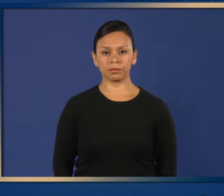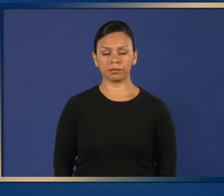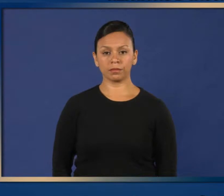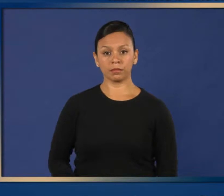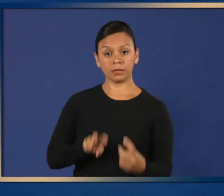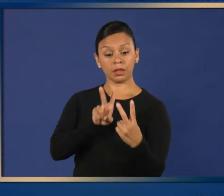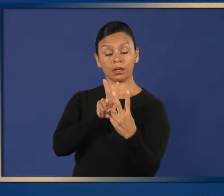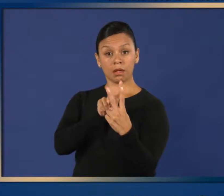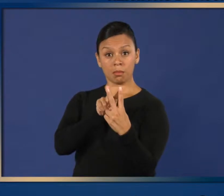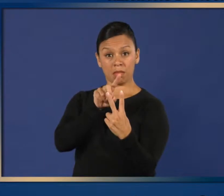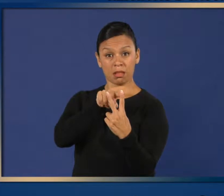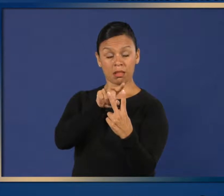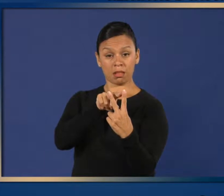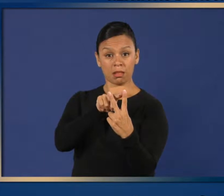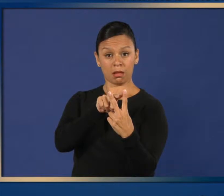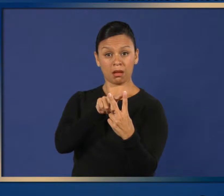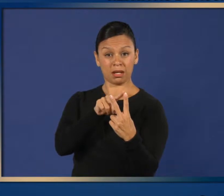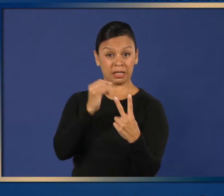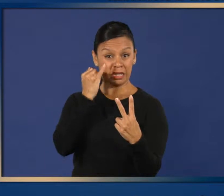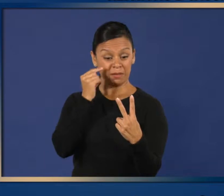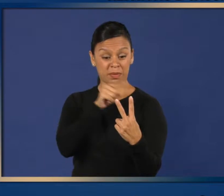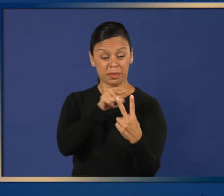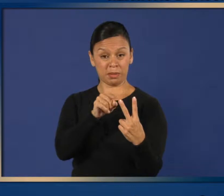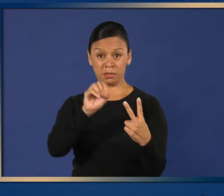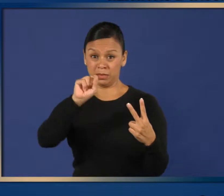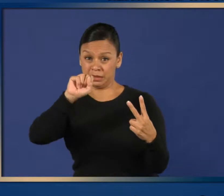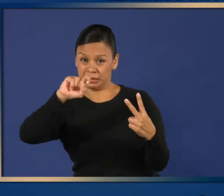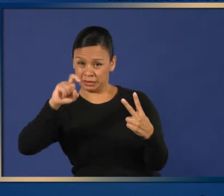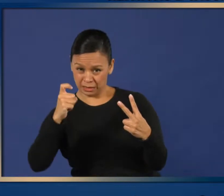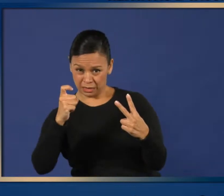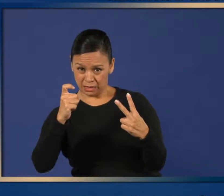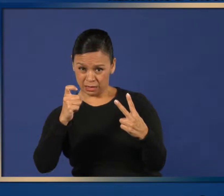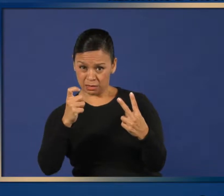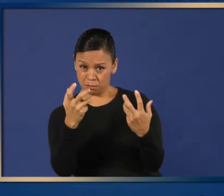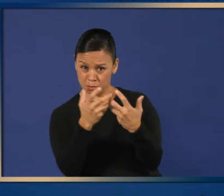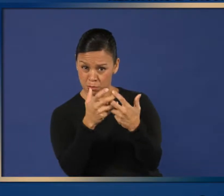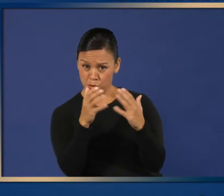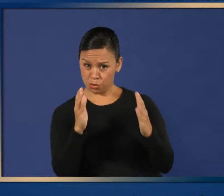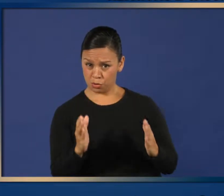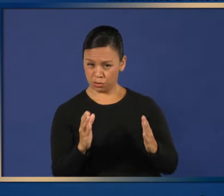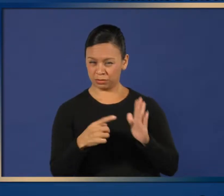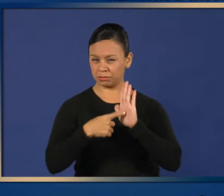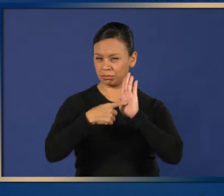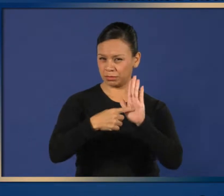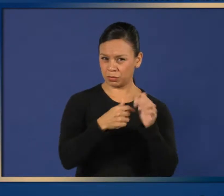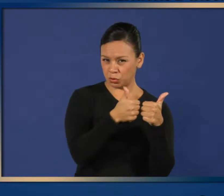sex partners of people infected with HBV,